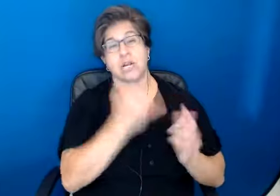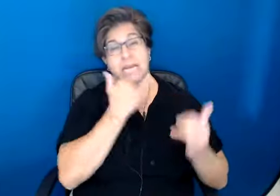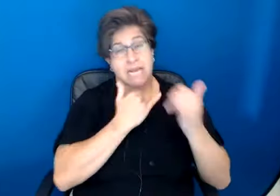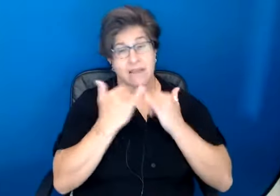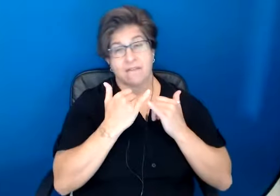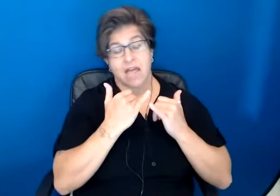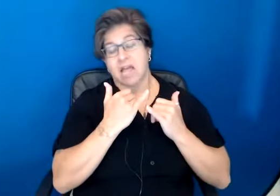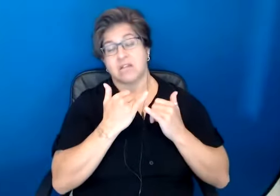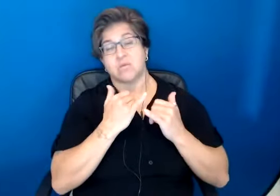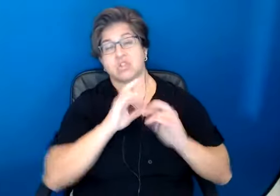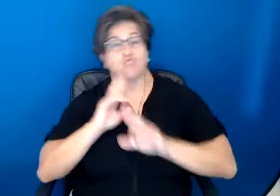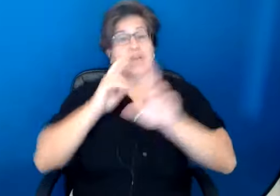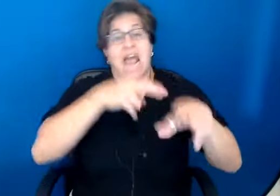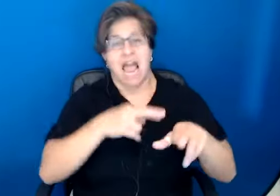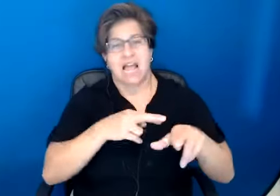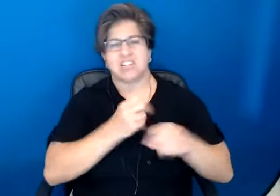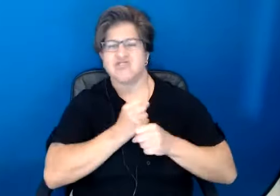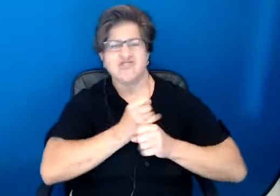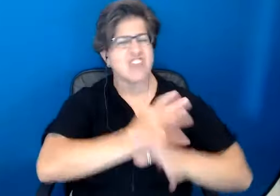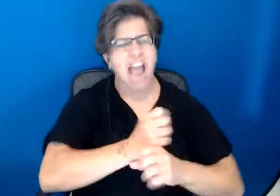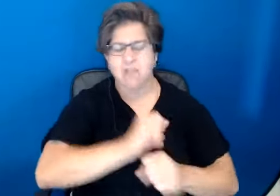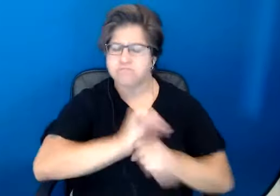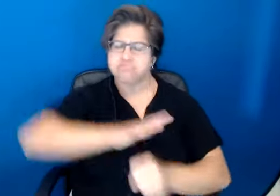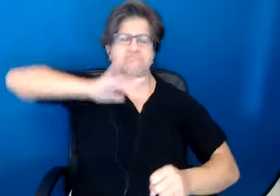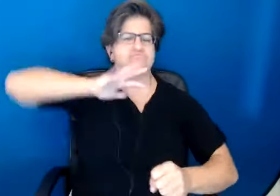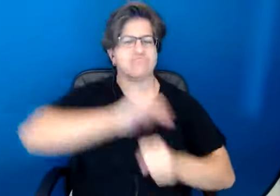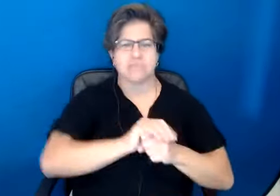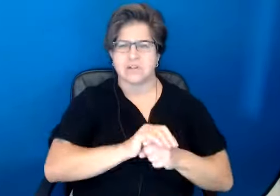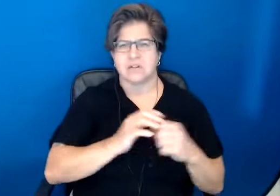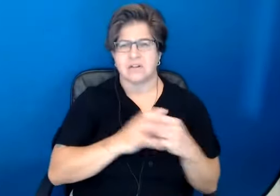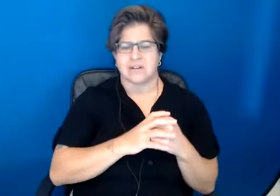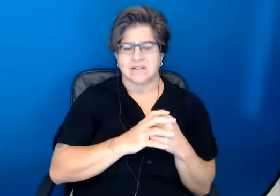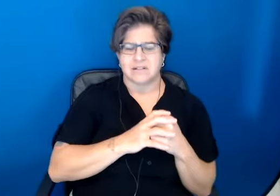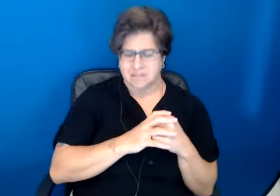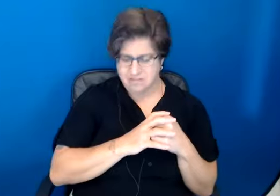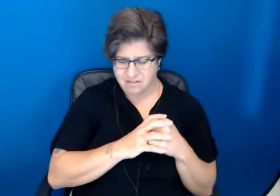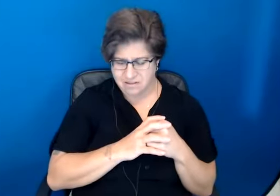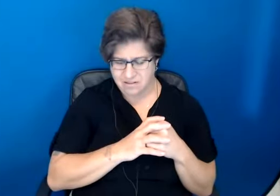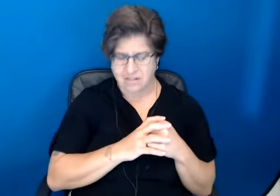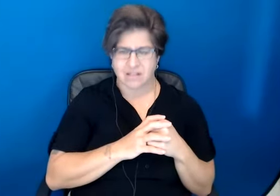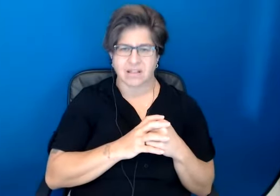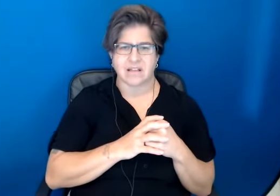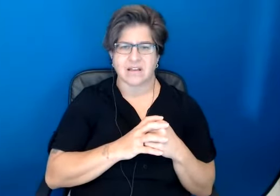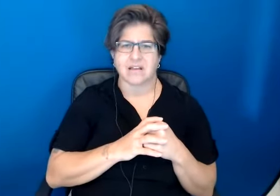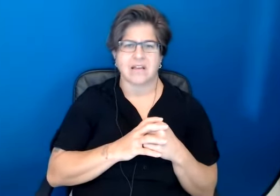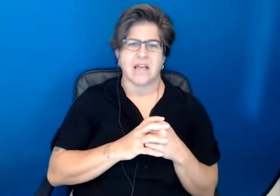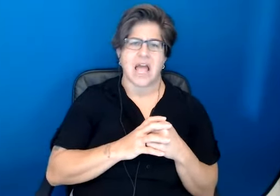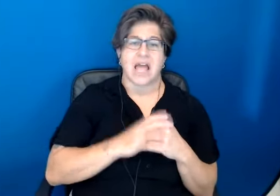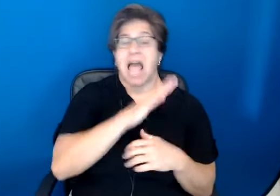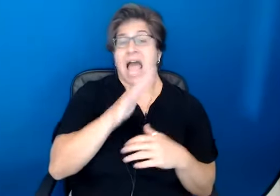and she was never in, and I hated it. I think AA stole my ma, and my house was full of AA people, and I didn't like them. And I hated